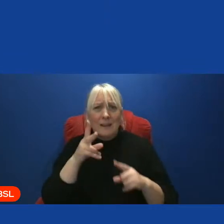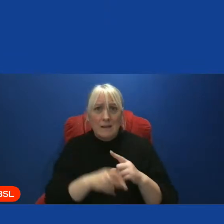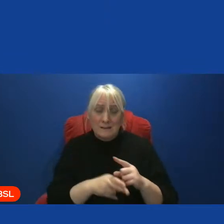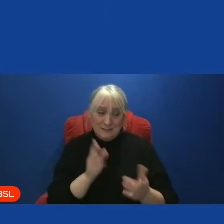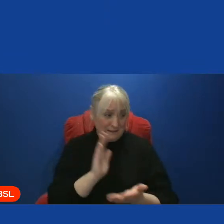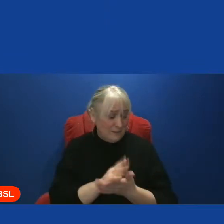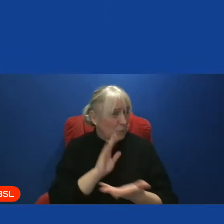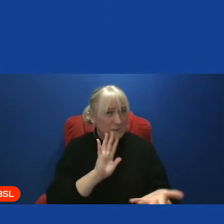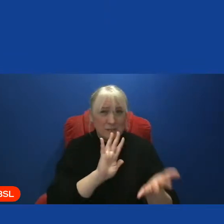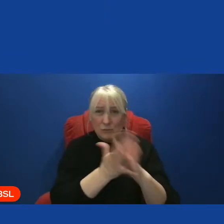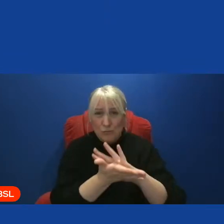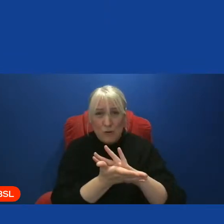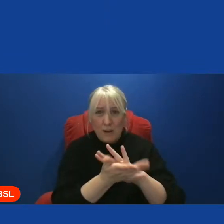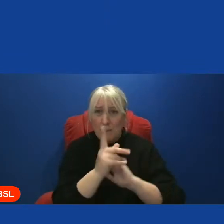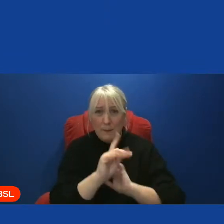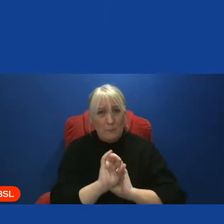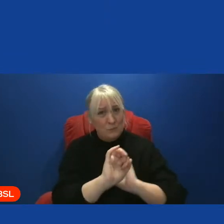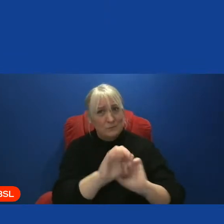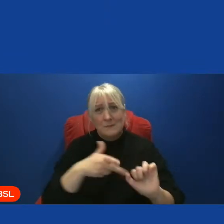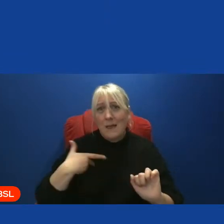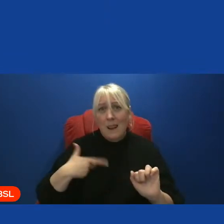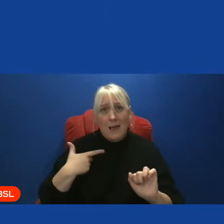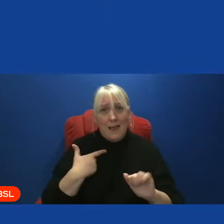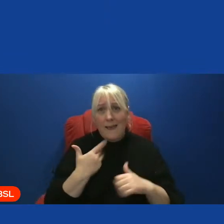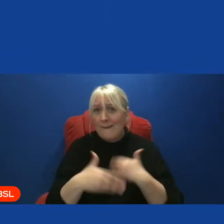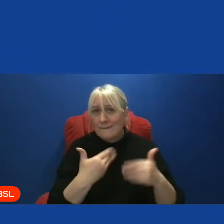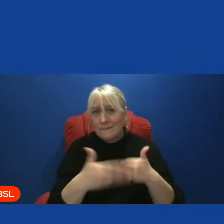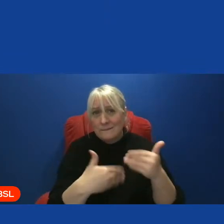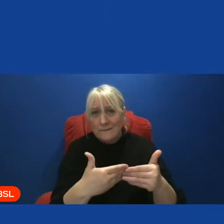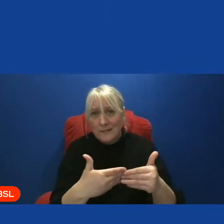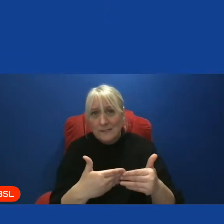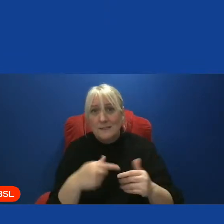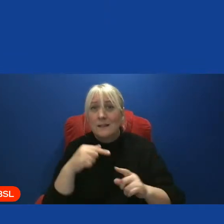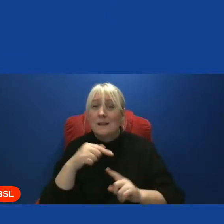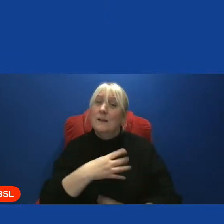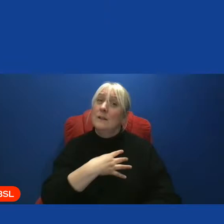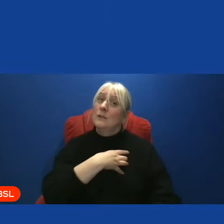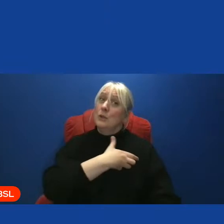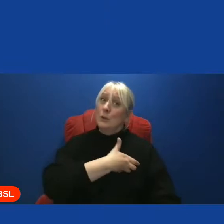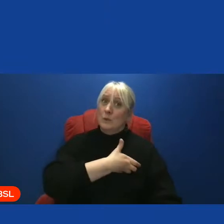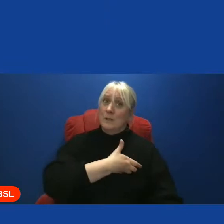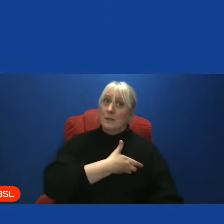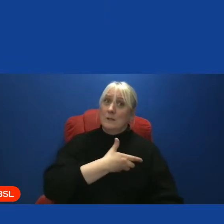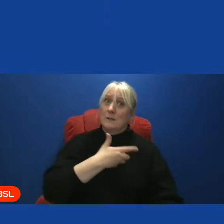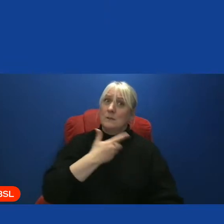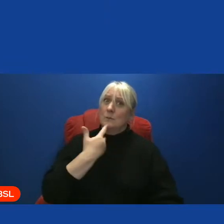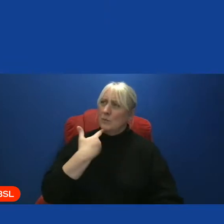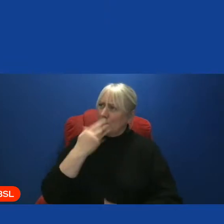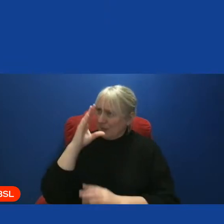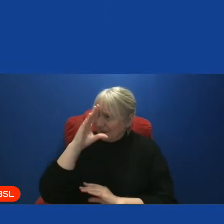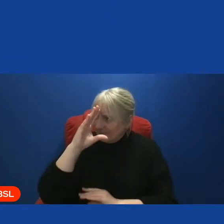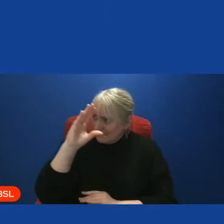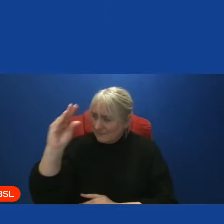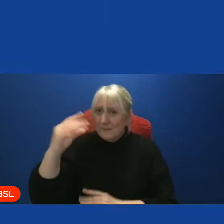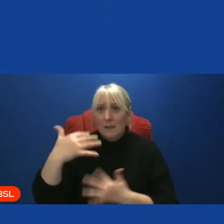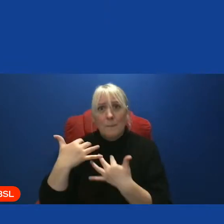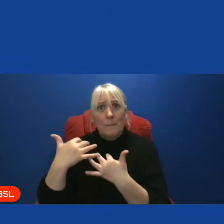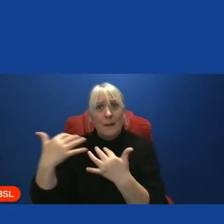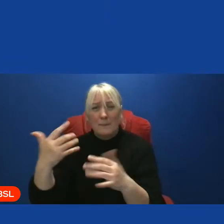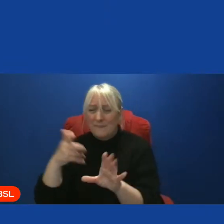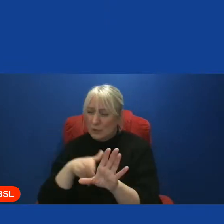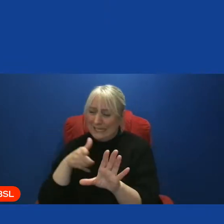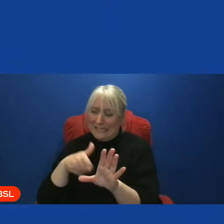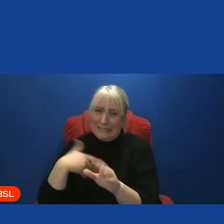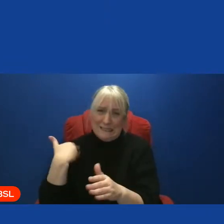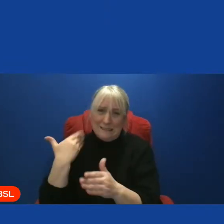people's lives. We, as a union, we were raising in Parliament for a number of years that the government